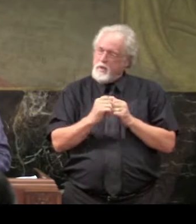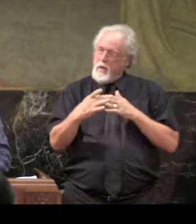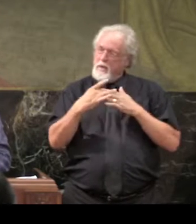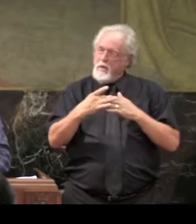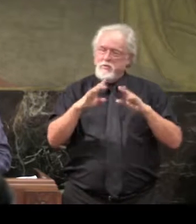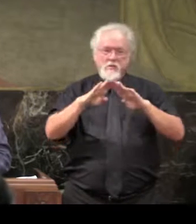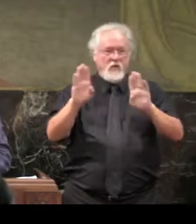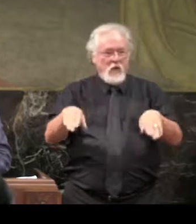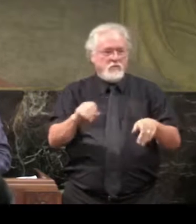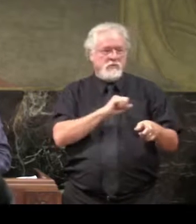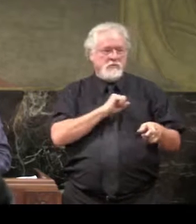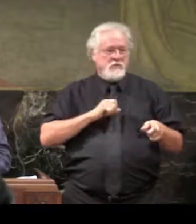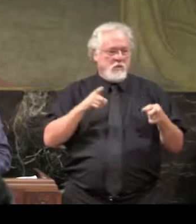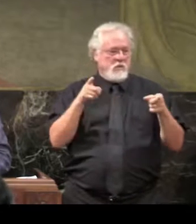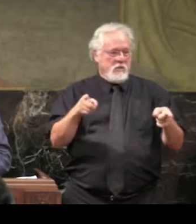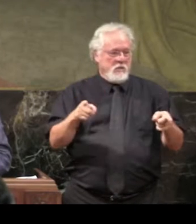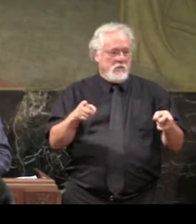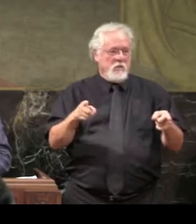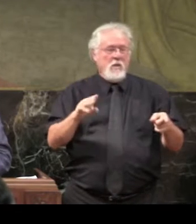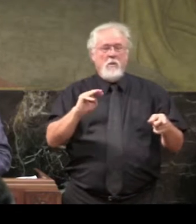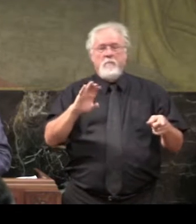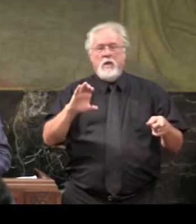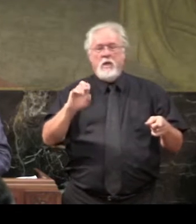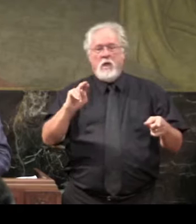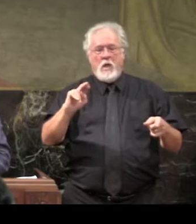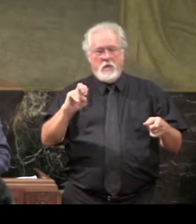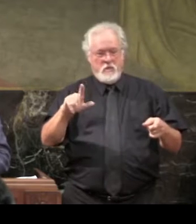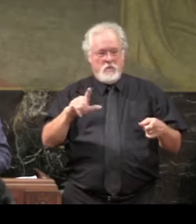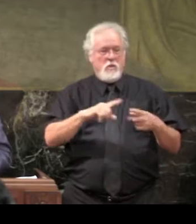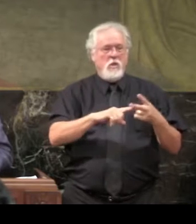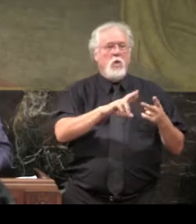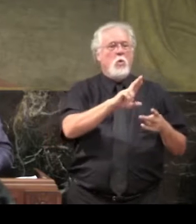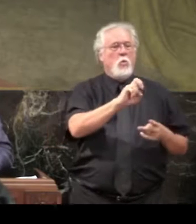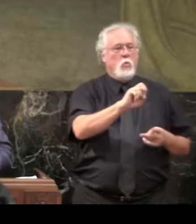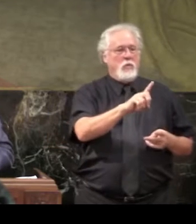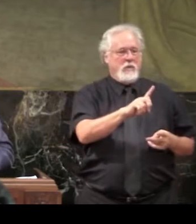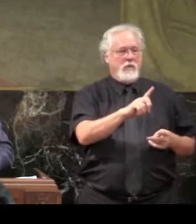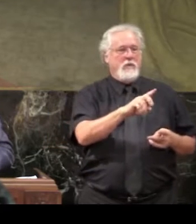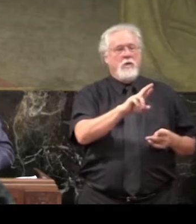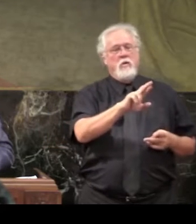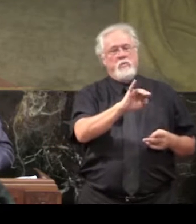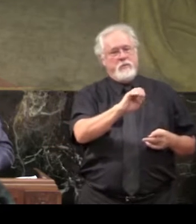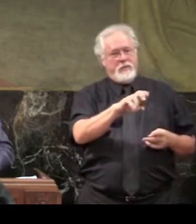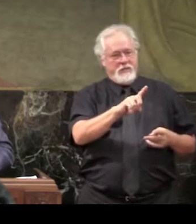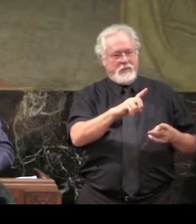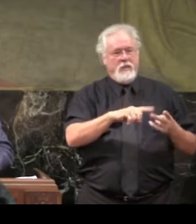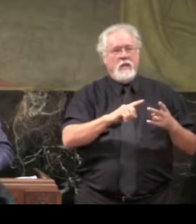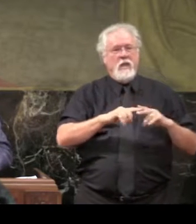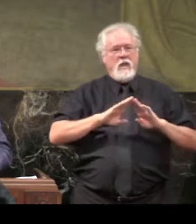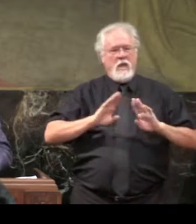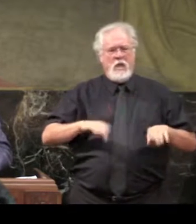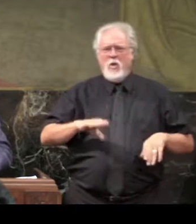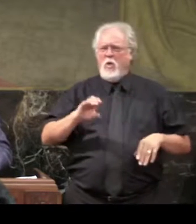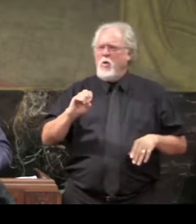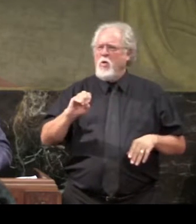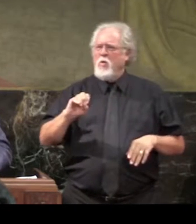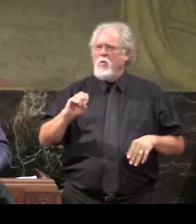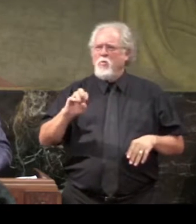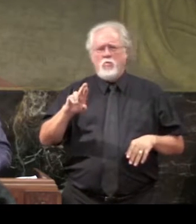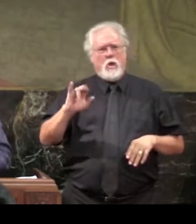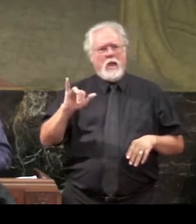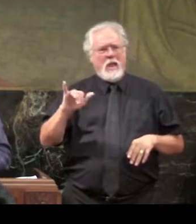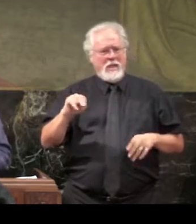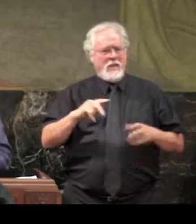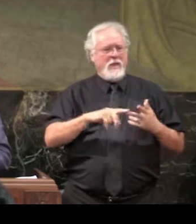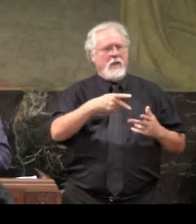of the House and the Senate, so Senators McConnell and Reed, and House members Speaker Ryan and Leader Pelosi.